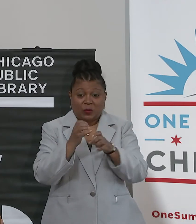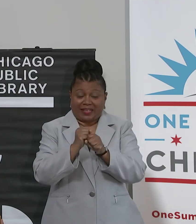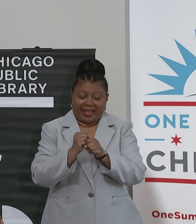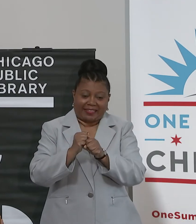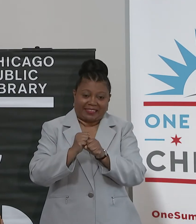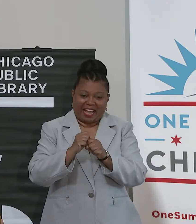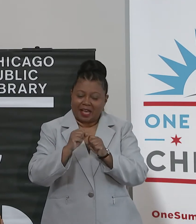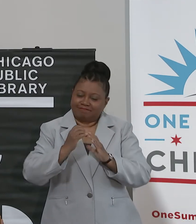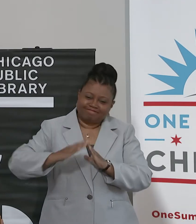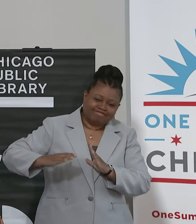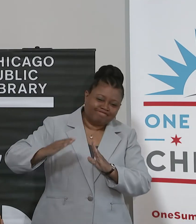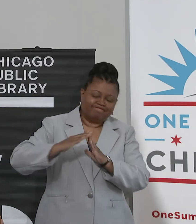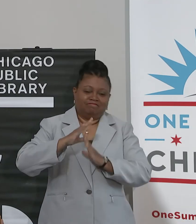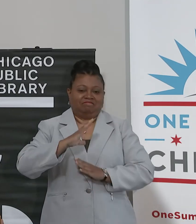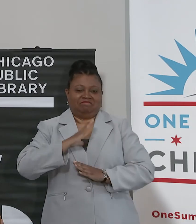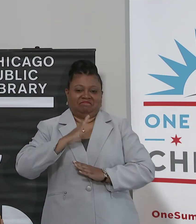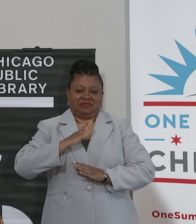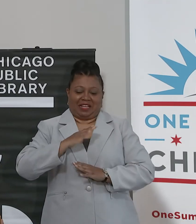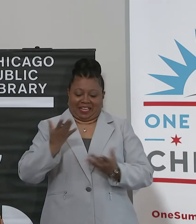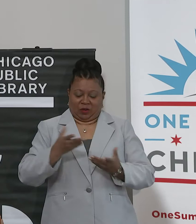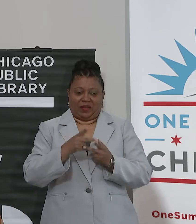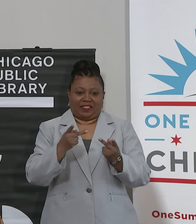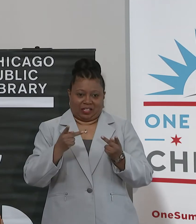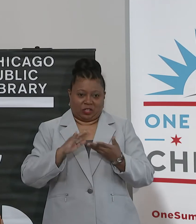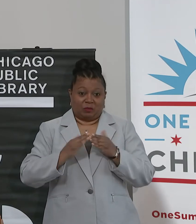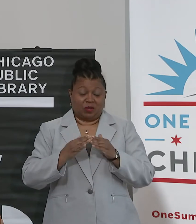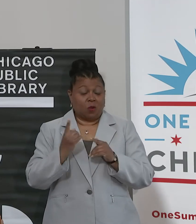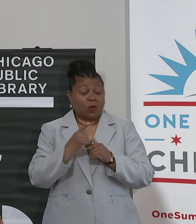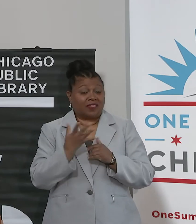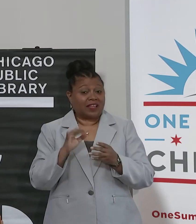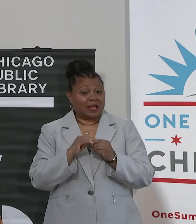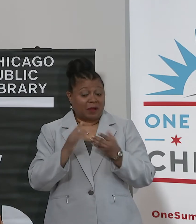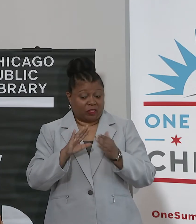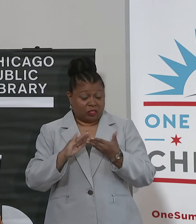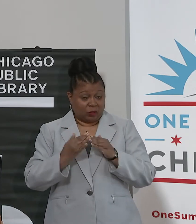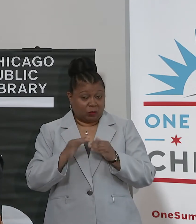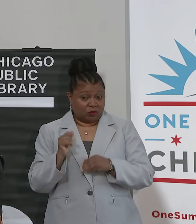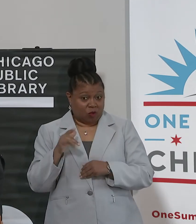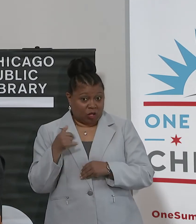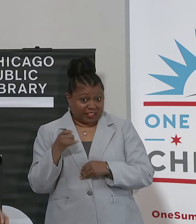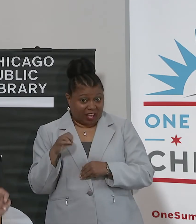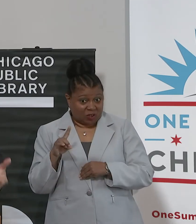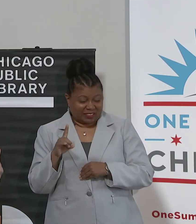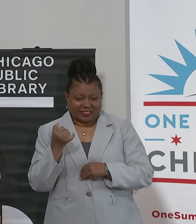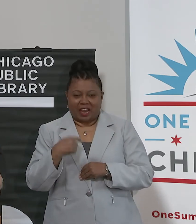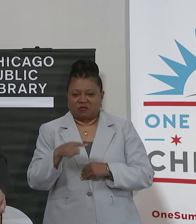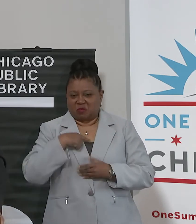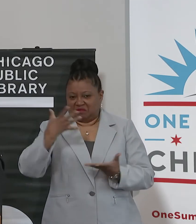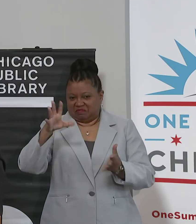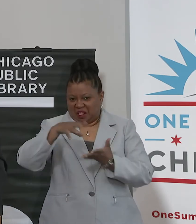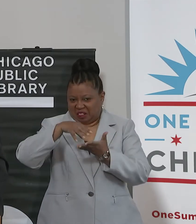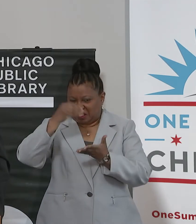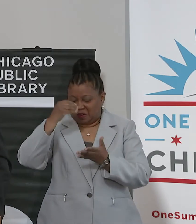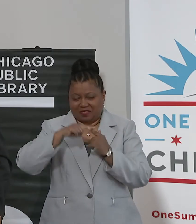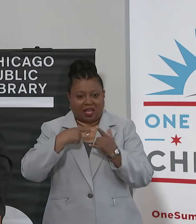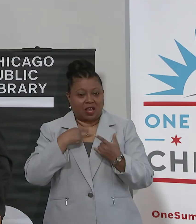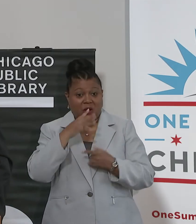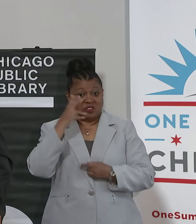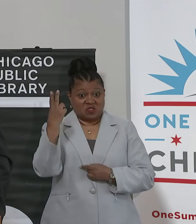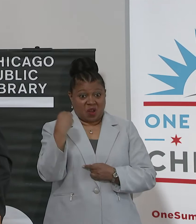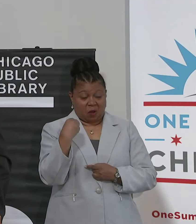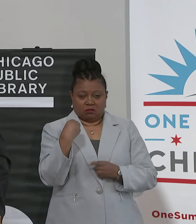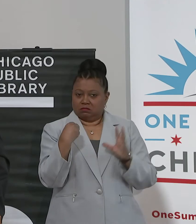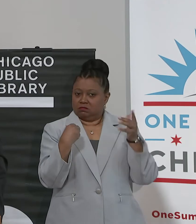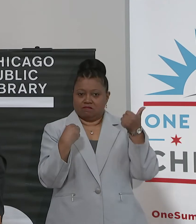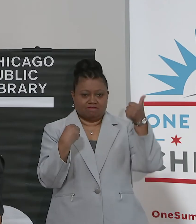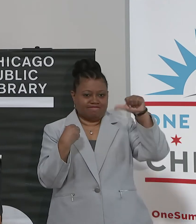a state-of-the-art facility here in the community. One thing about the community of Altgeld, which everyone will learn, they don't take no for an